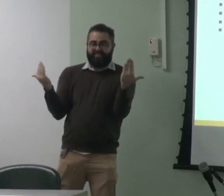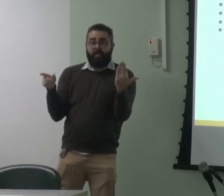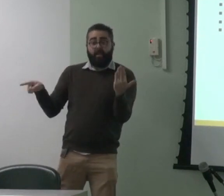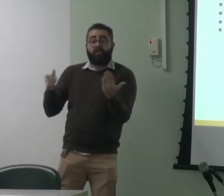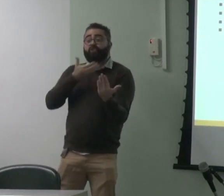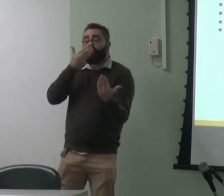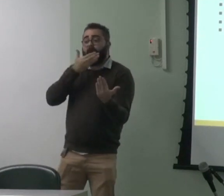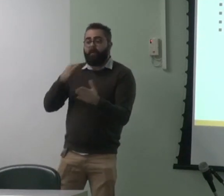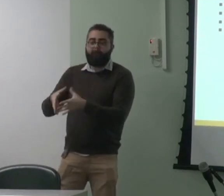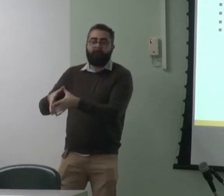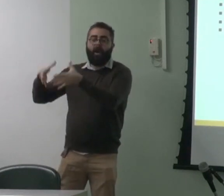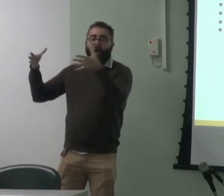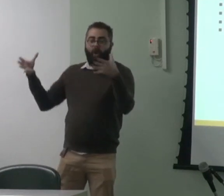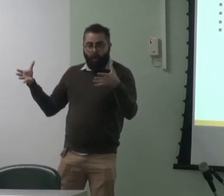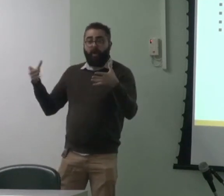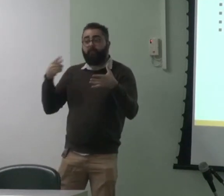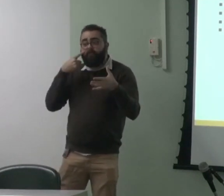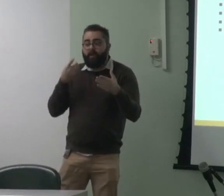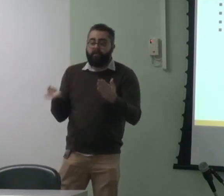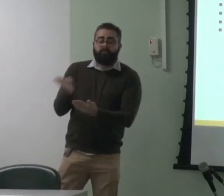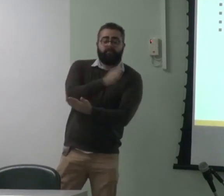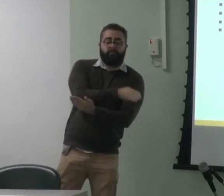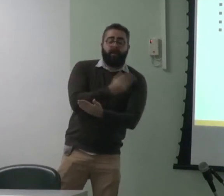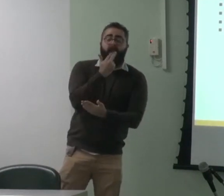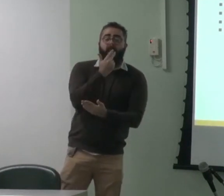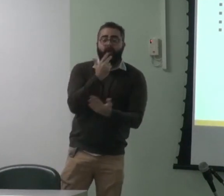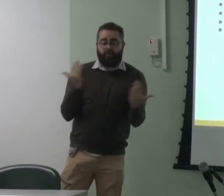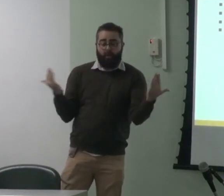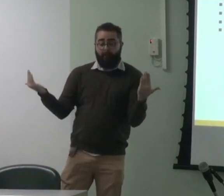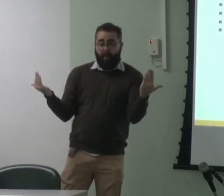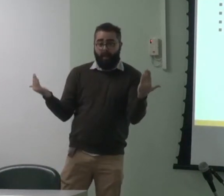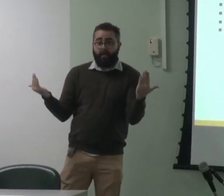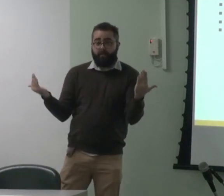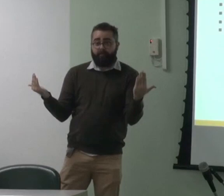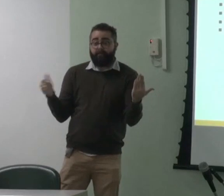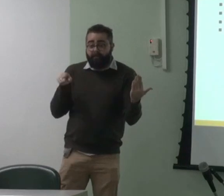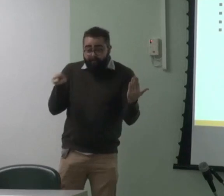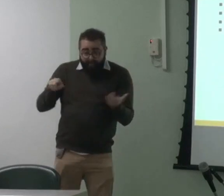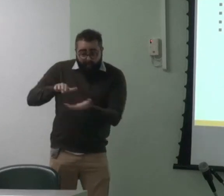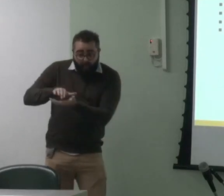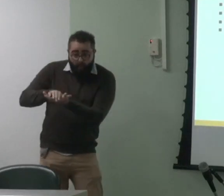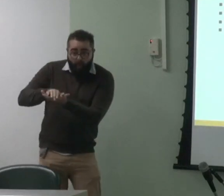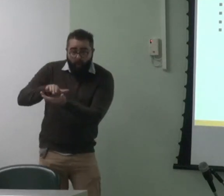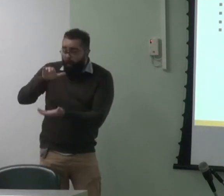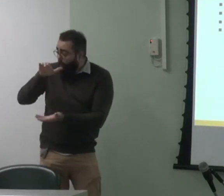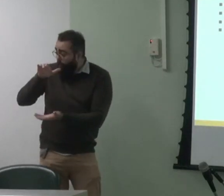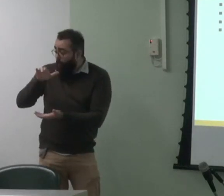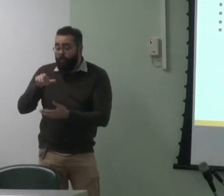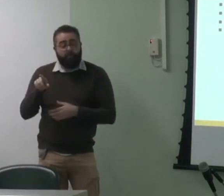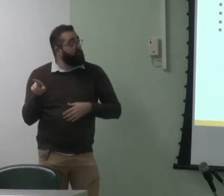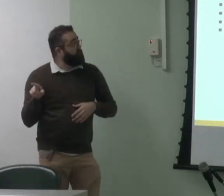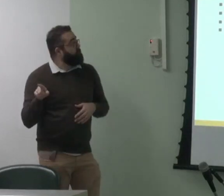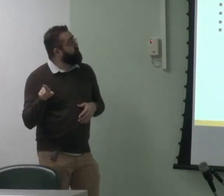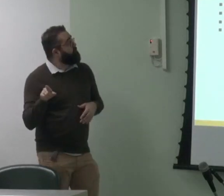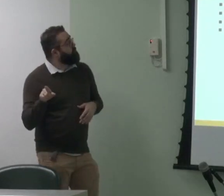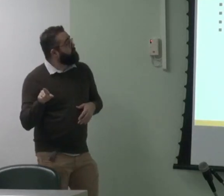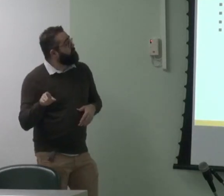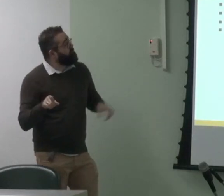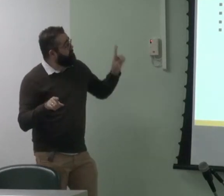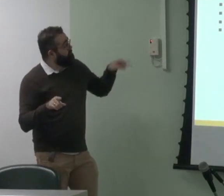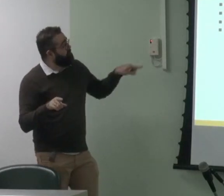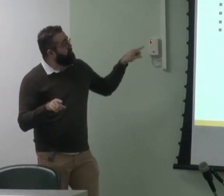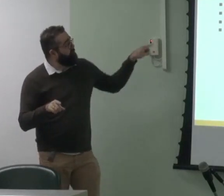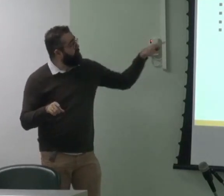find parallels to other languages. This corpus is automatically aligned at the sentence level,